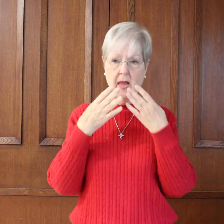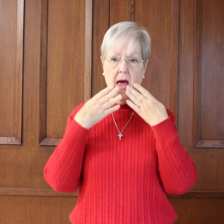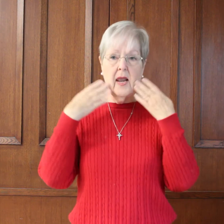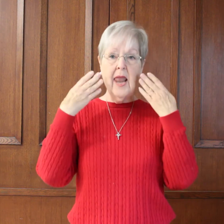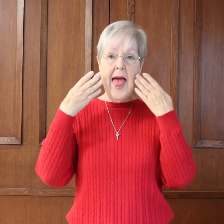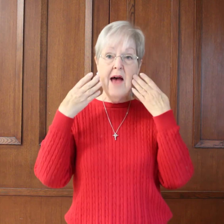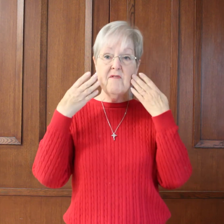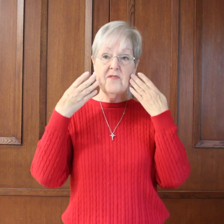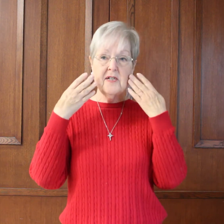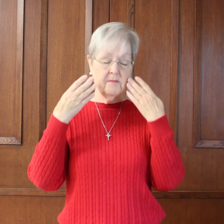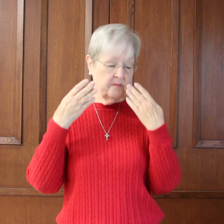Laugh.